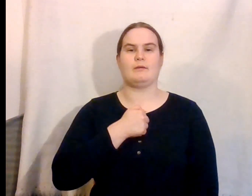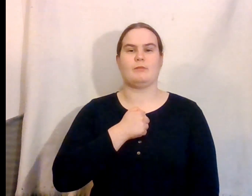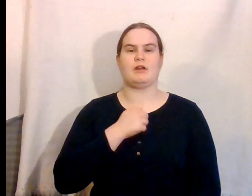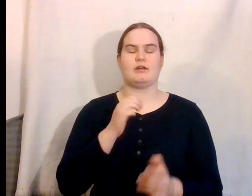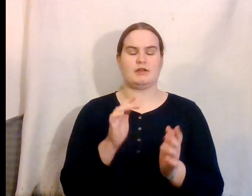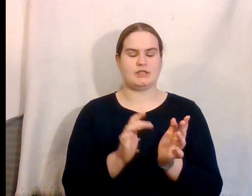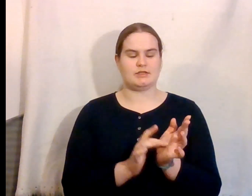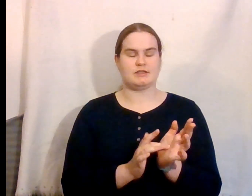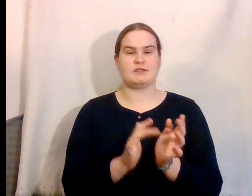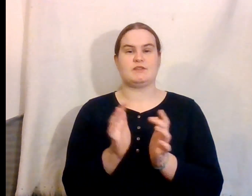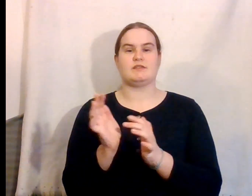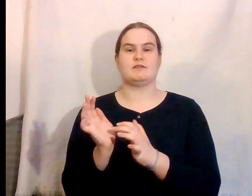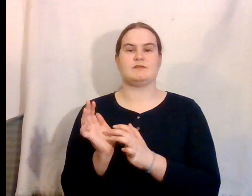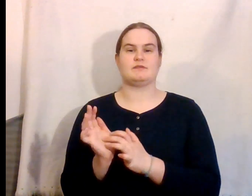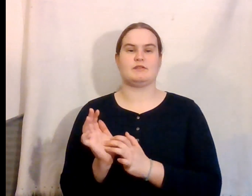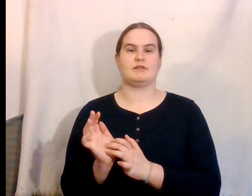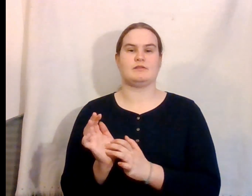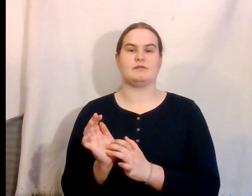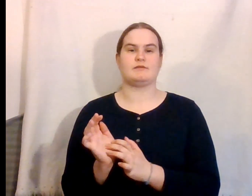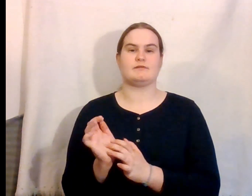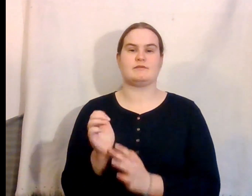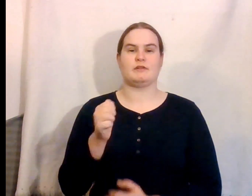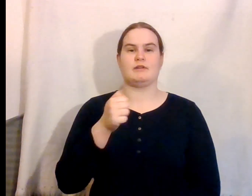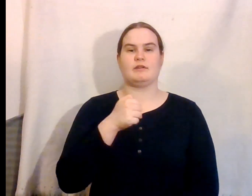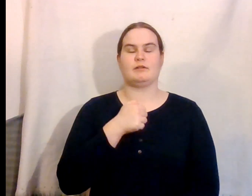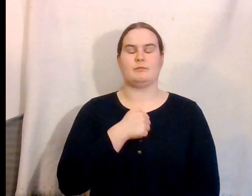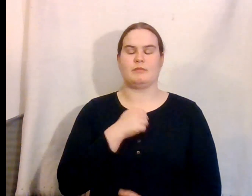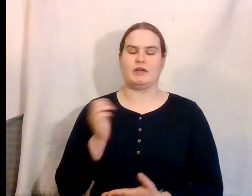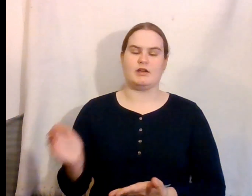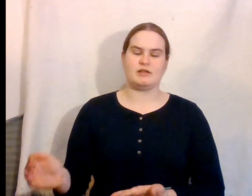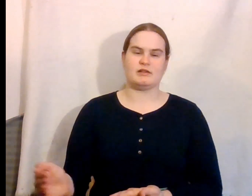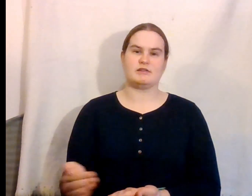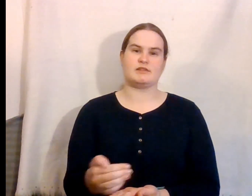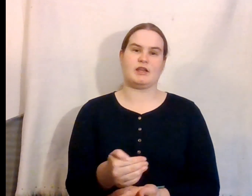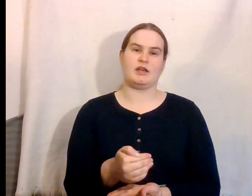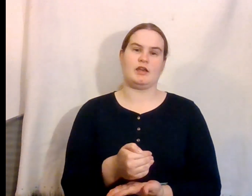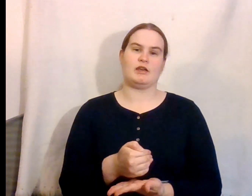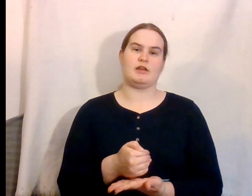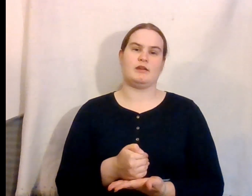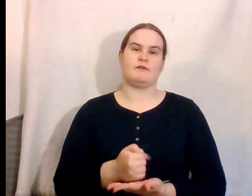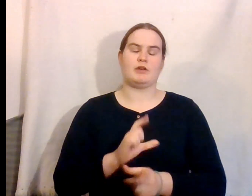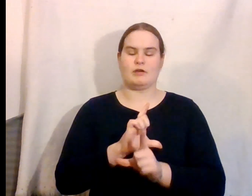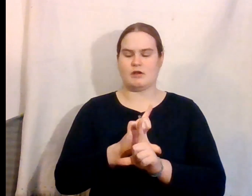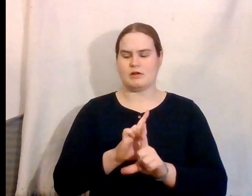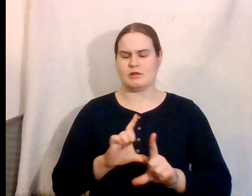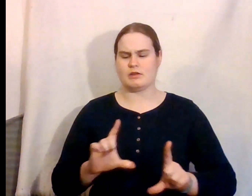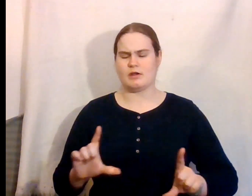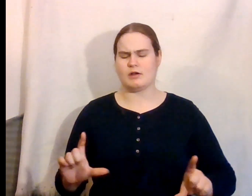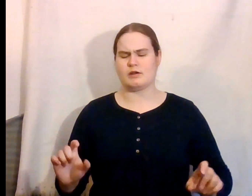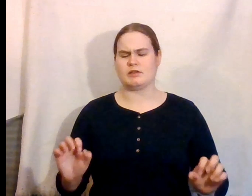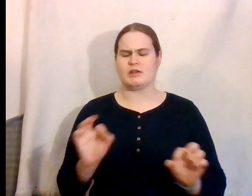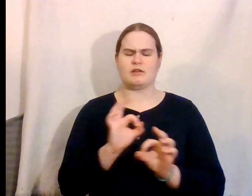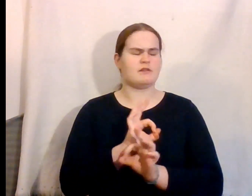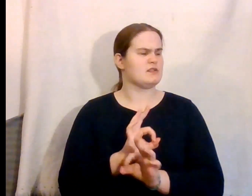my Jesus my Savior Lord there is